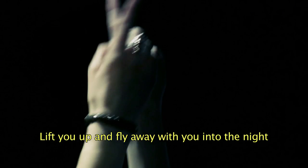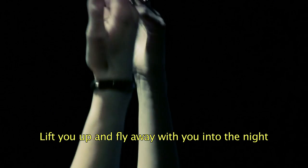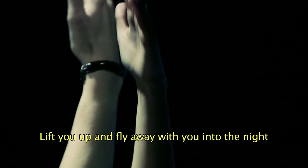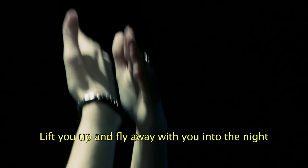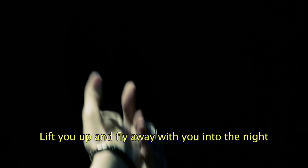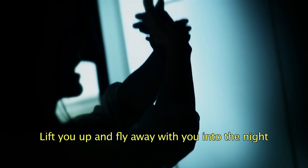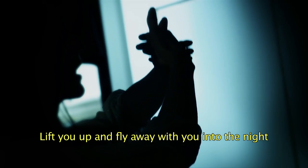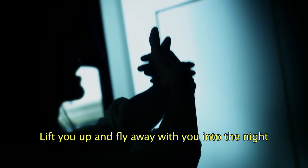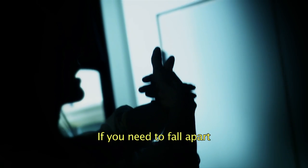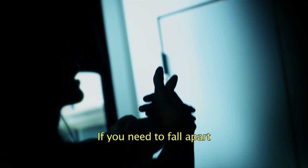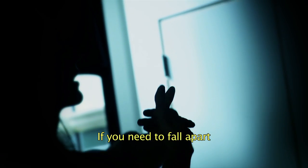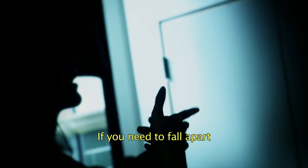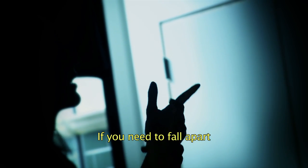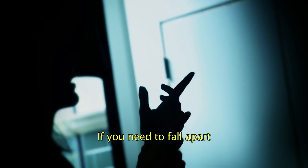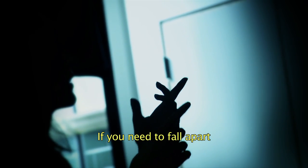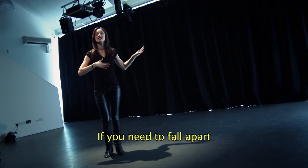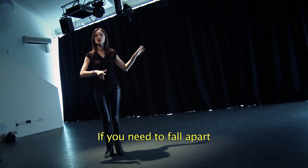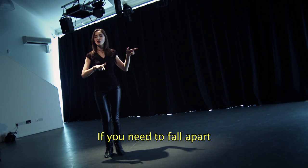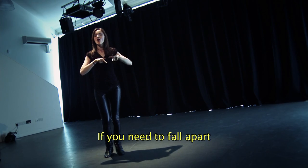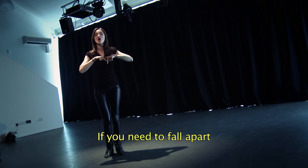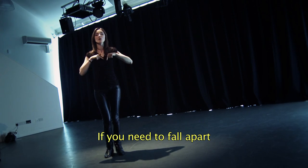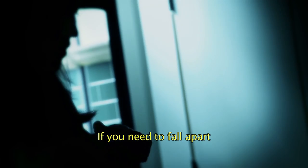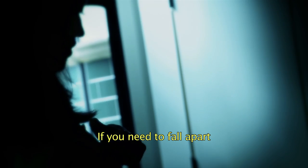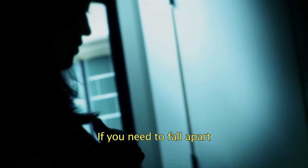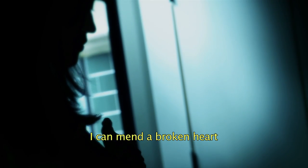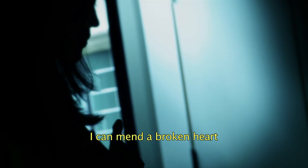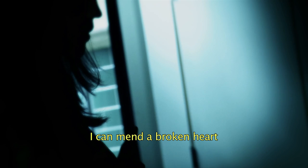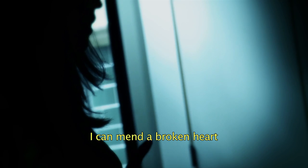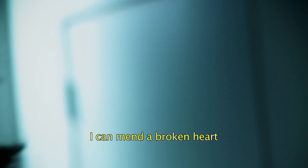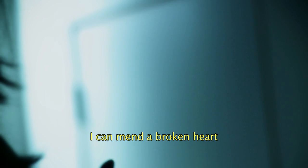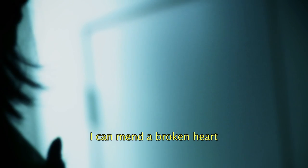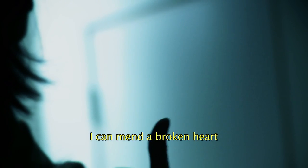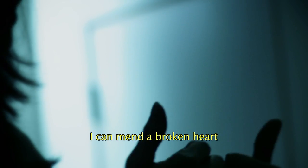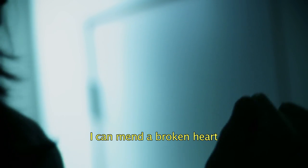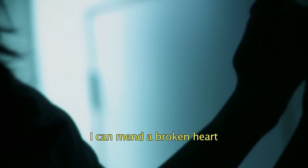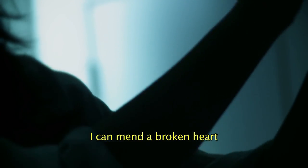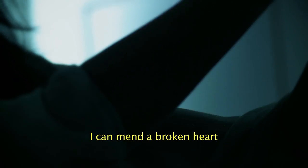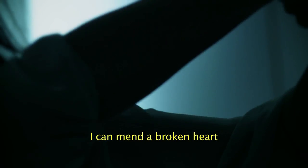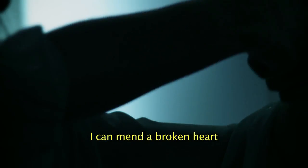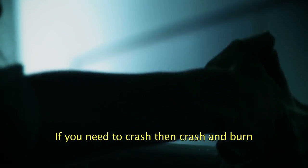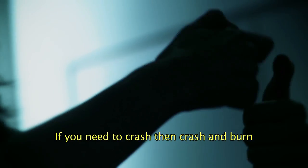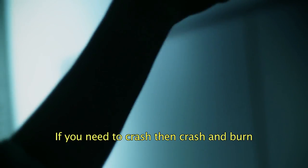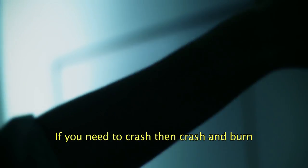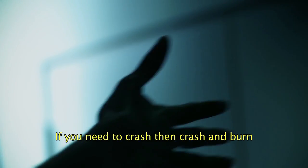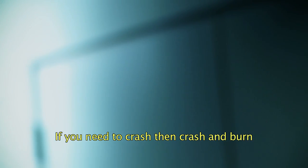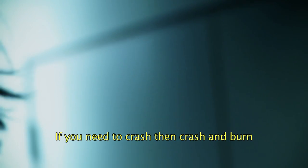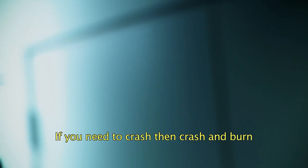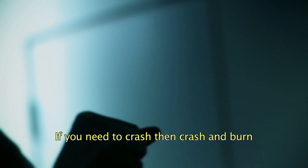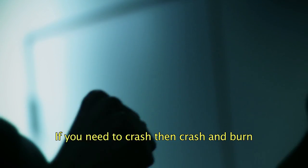the night If you need to fall, I can mend a broken heart If you need to cross,